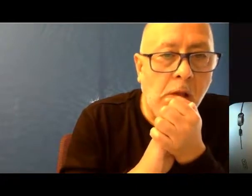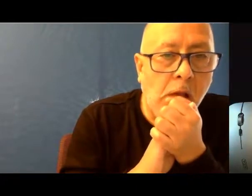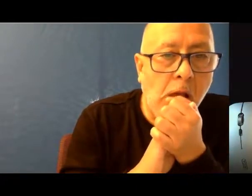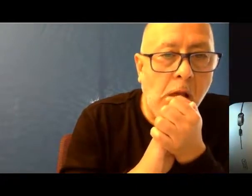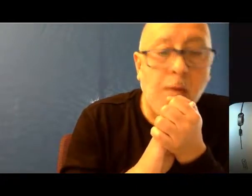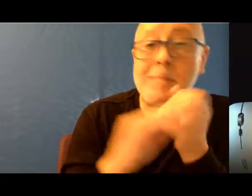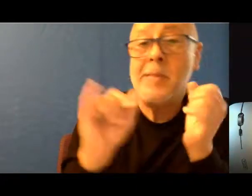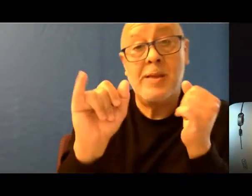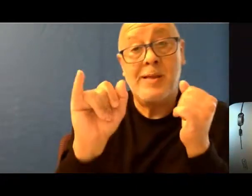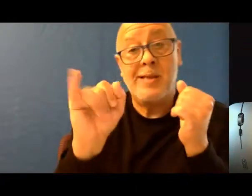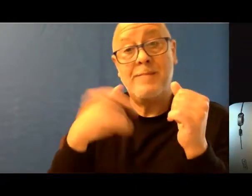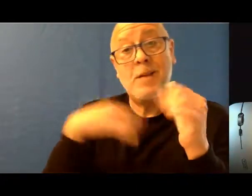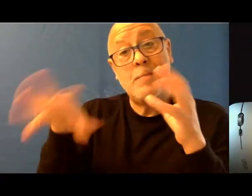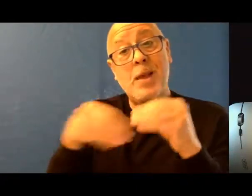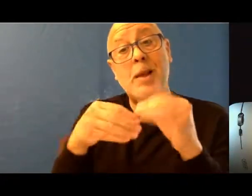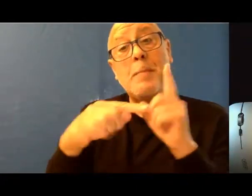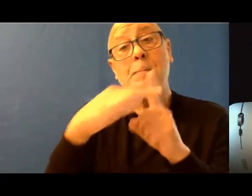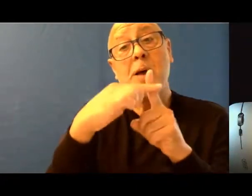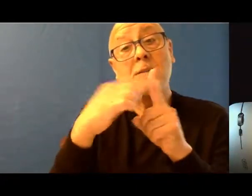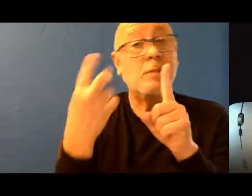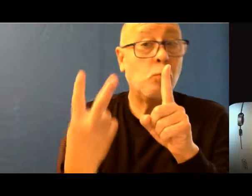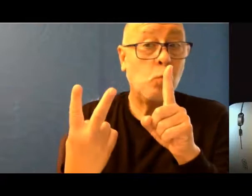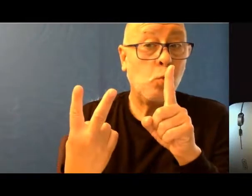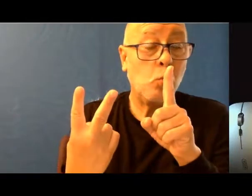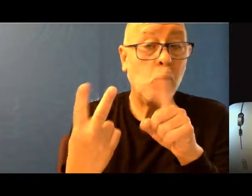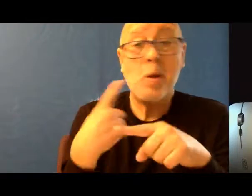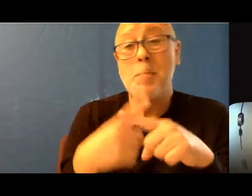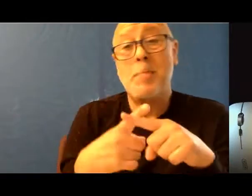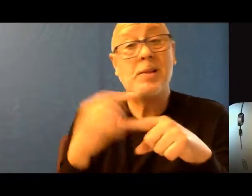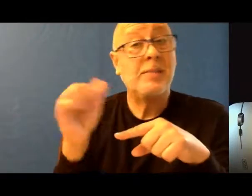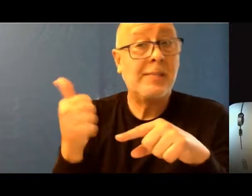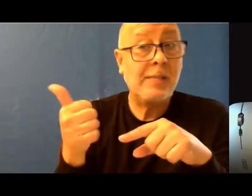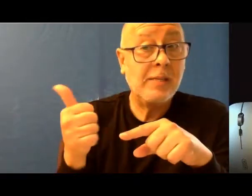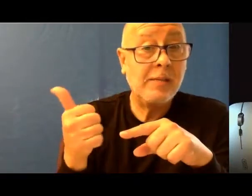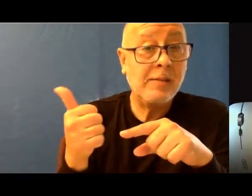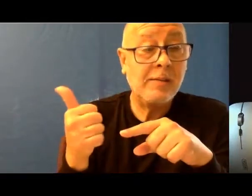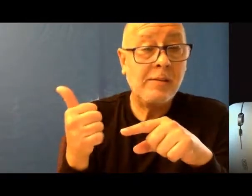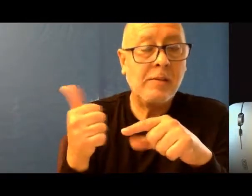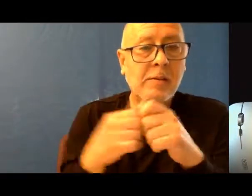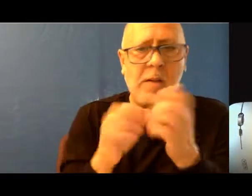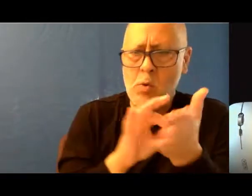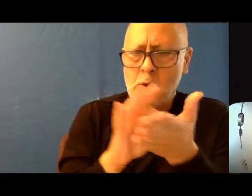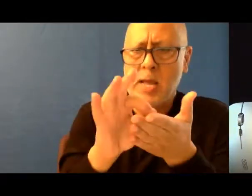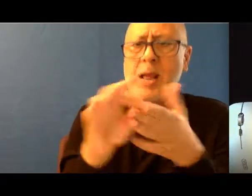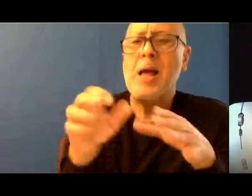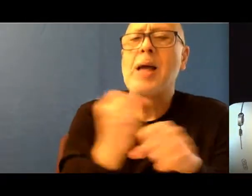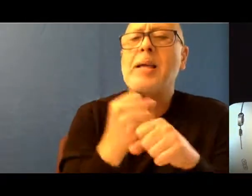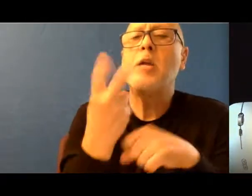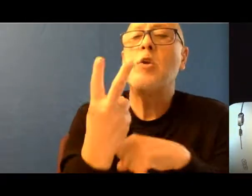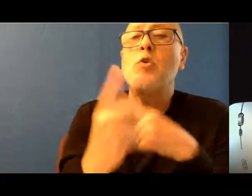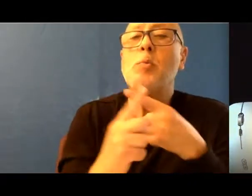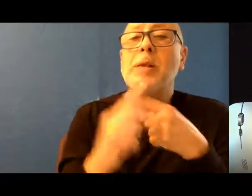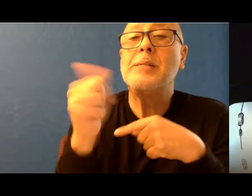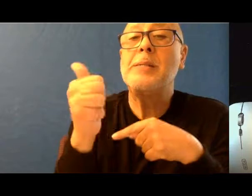So if I'm adding a positive 2 plus 10, just going to count up and I get 2 plus 10 gives me